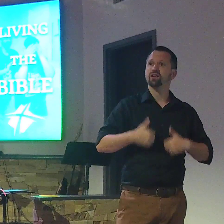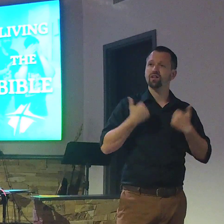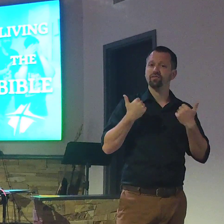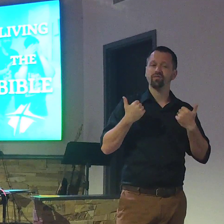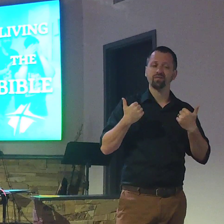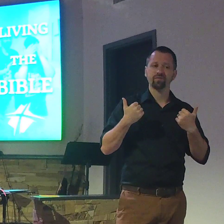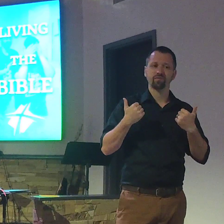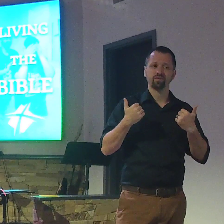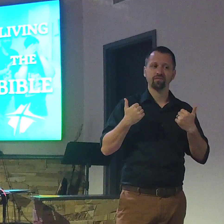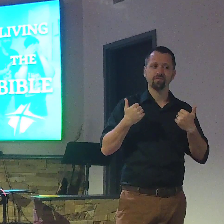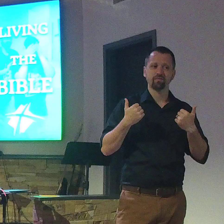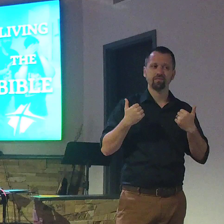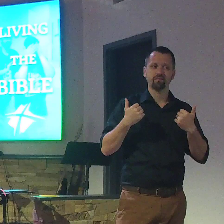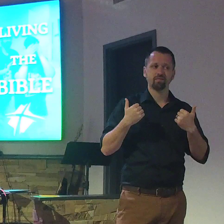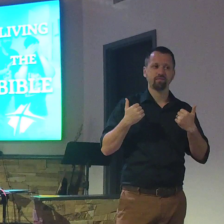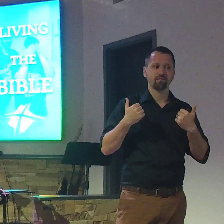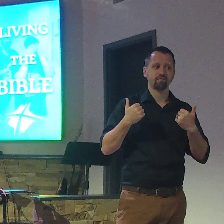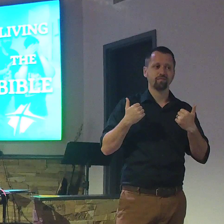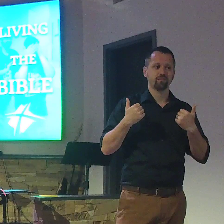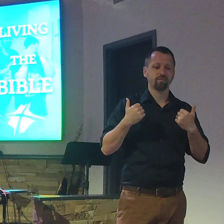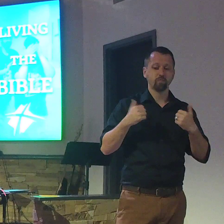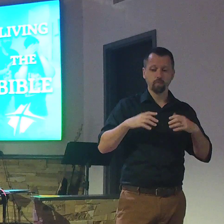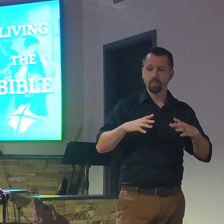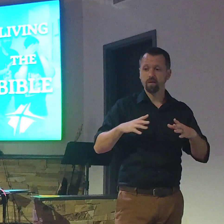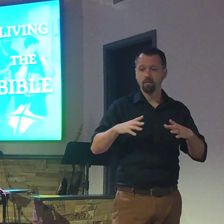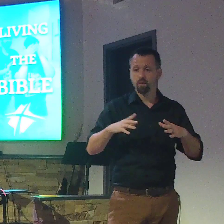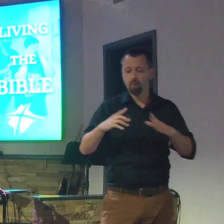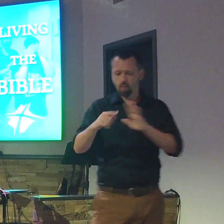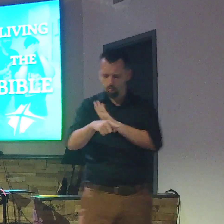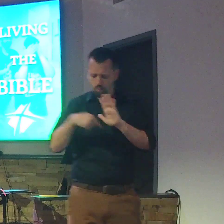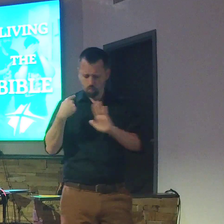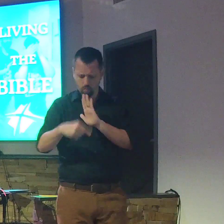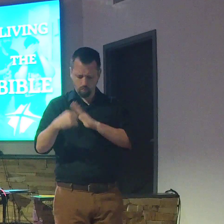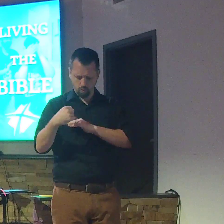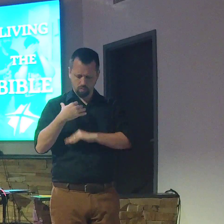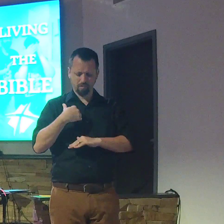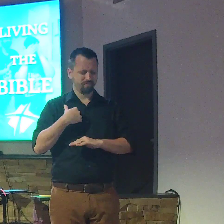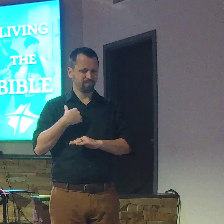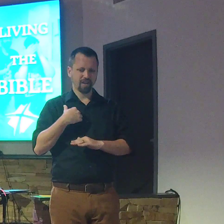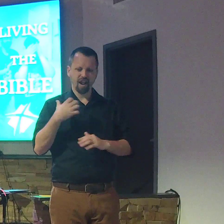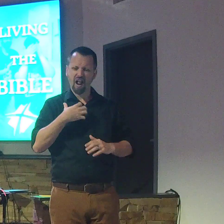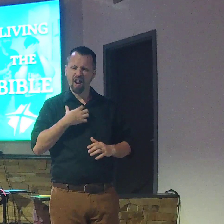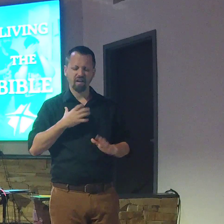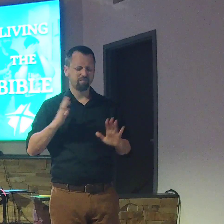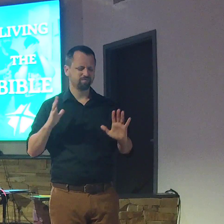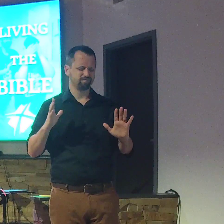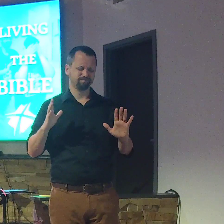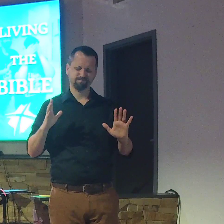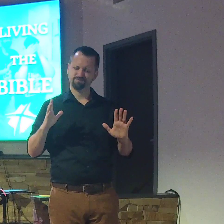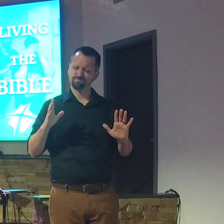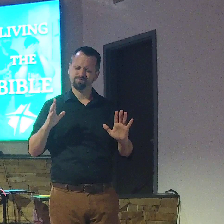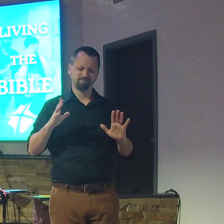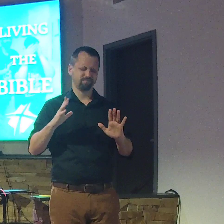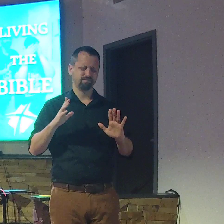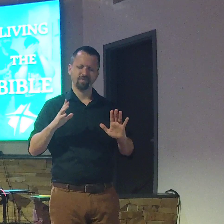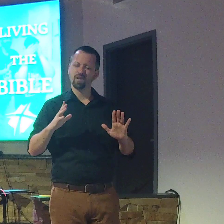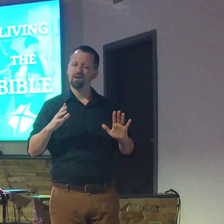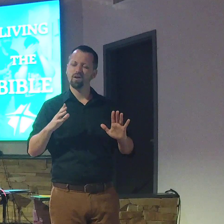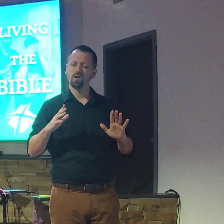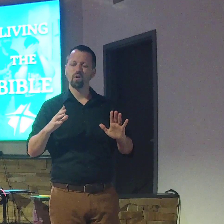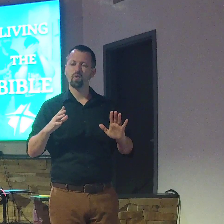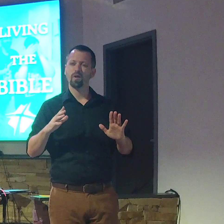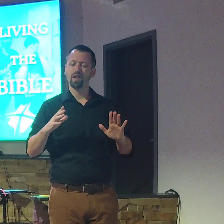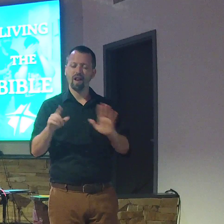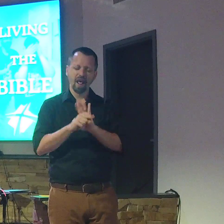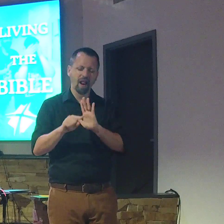life. I won't give in to criticizing. I won't give in to complaining. I won't give in to negativity. I